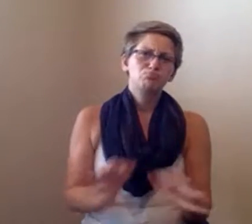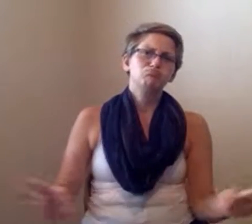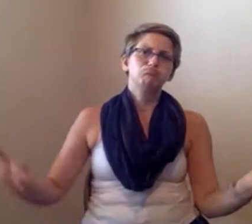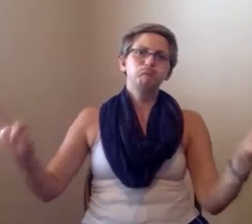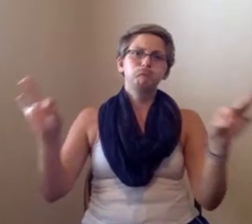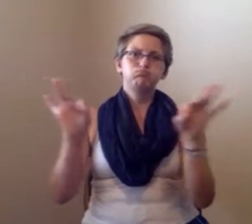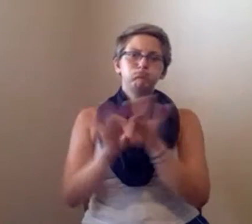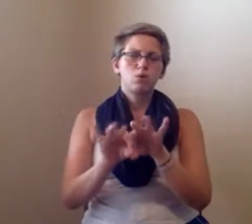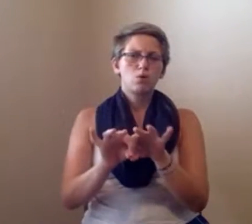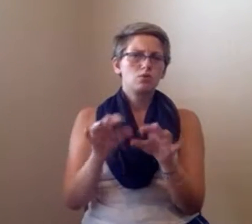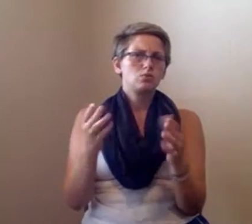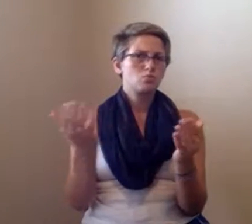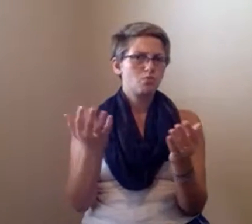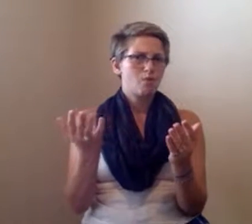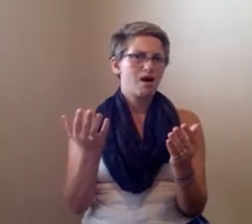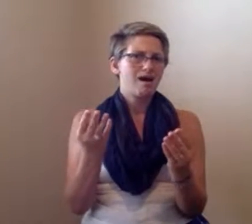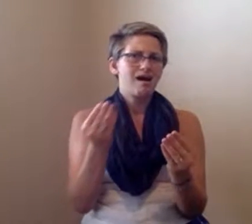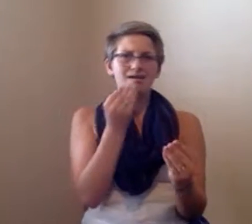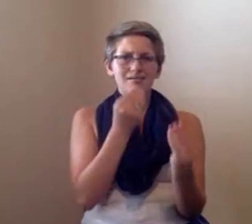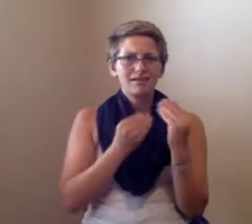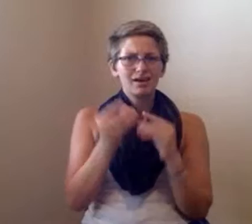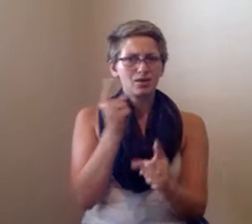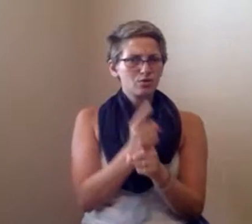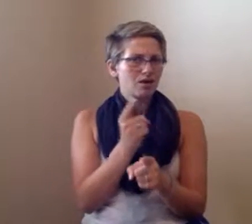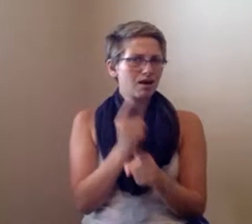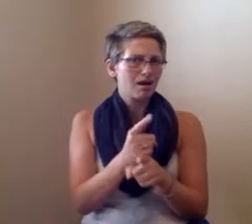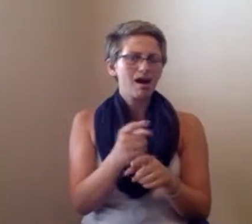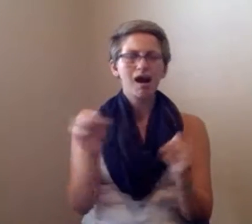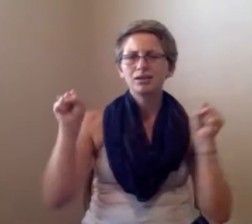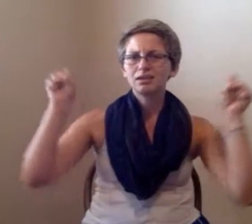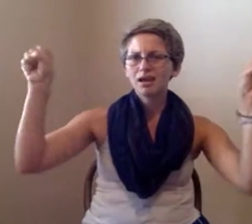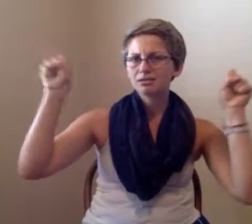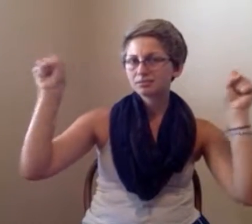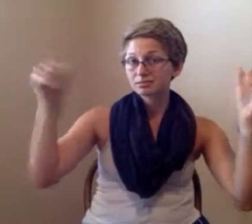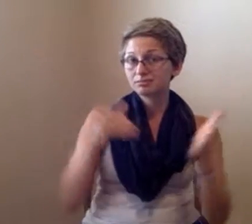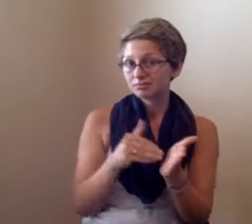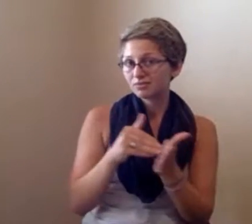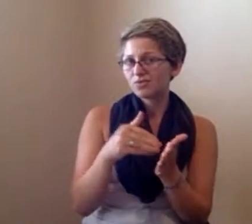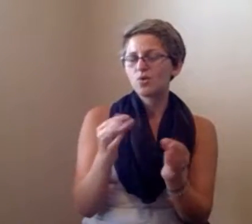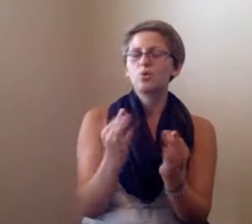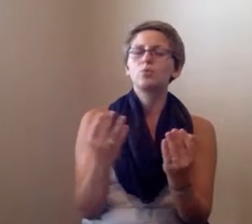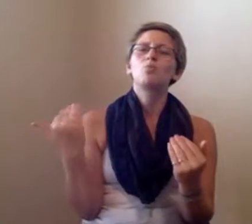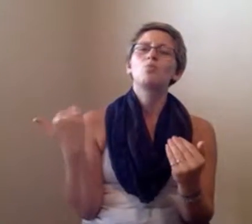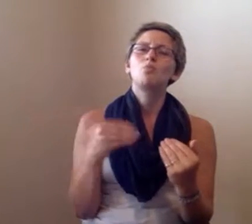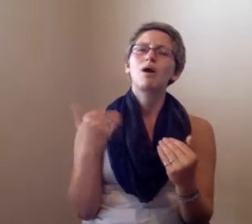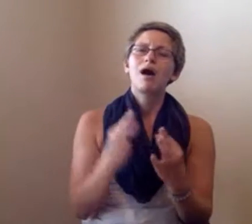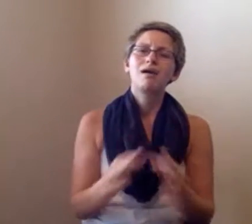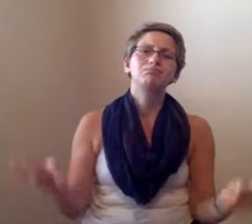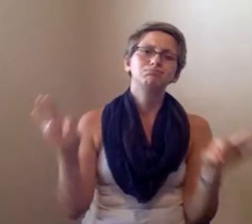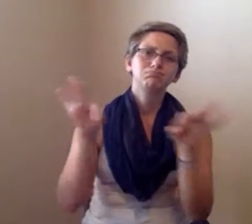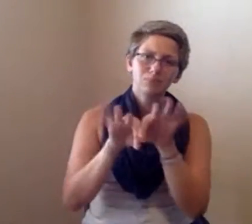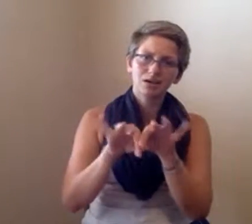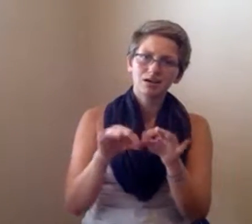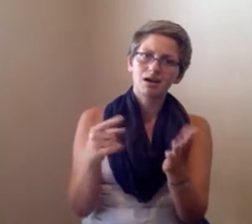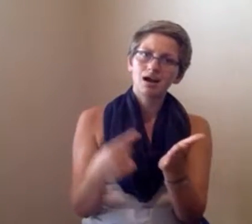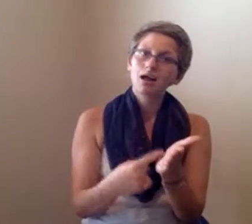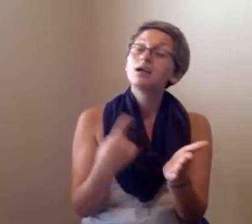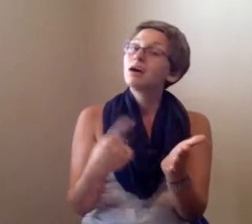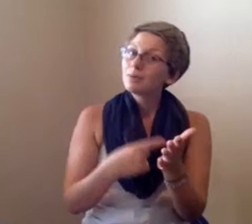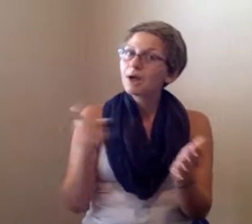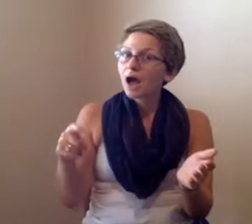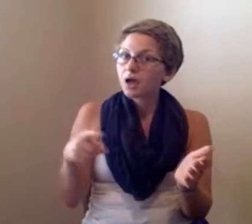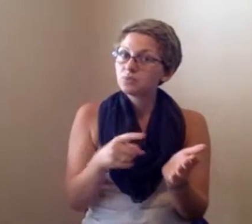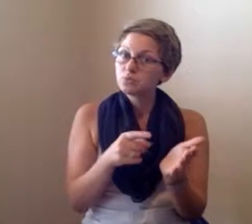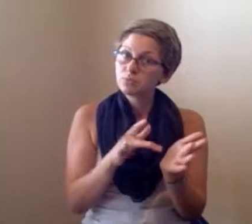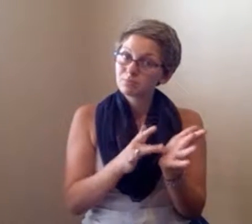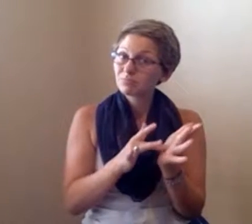is so much better than anything we can do with medications. But sometimes people do need a little medication to push a